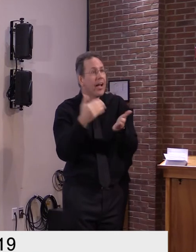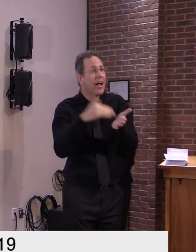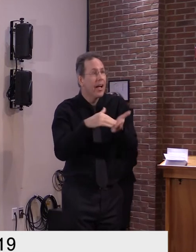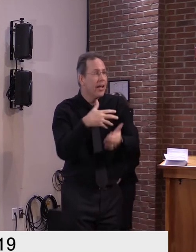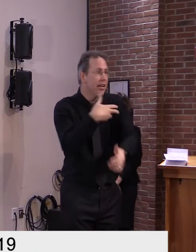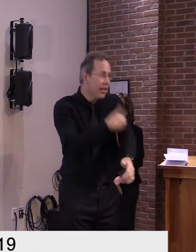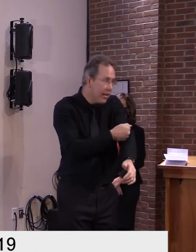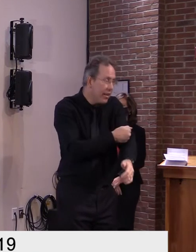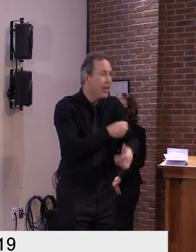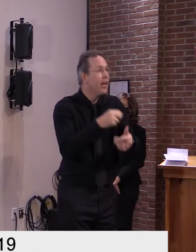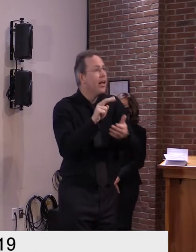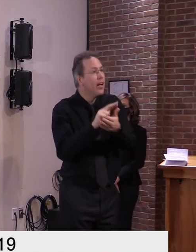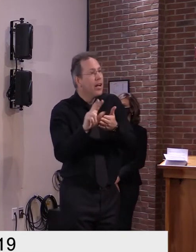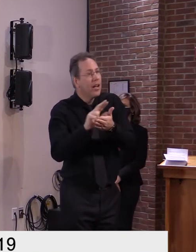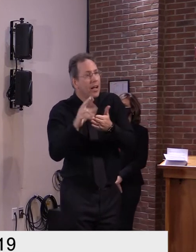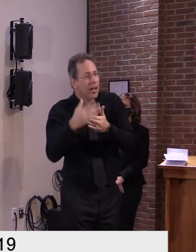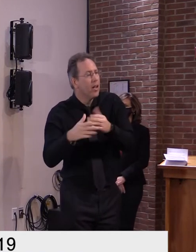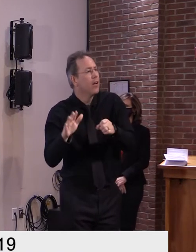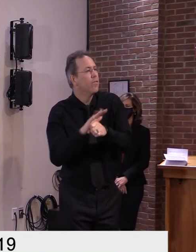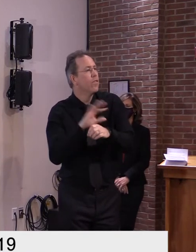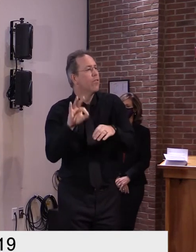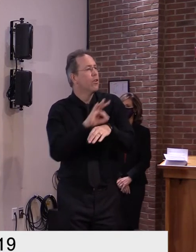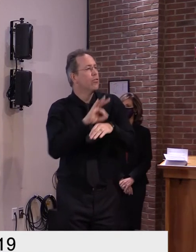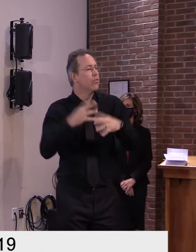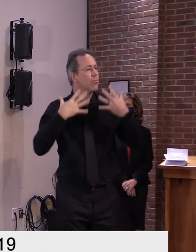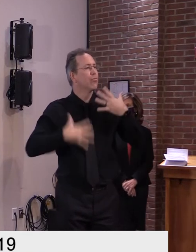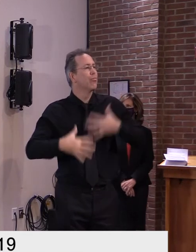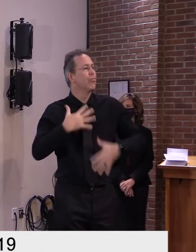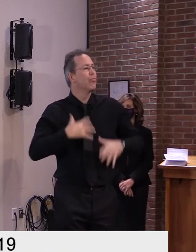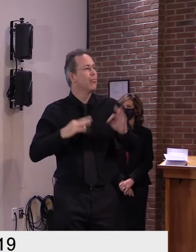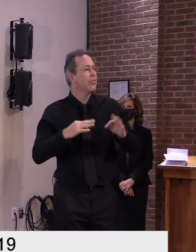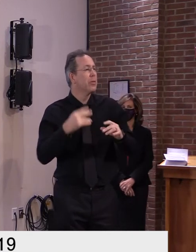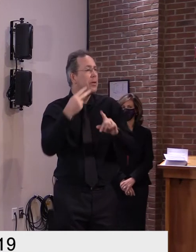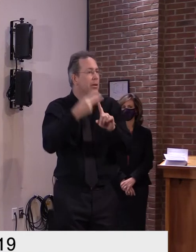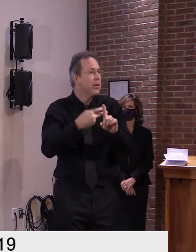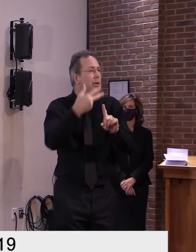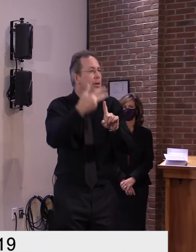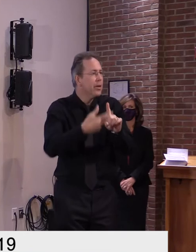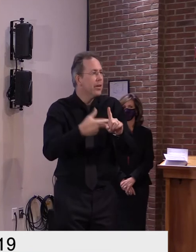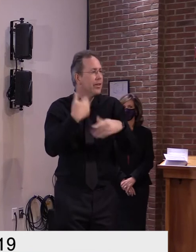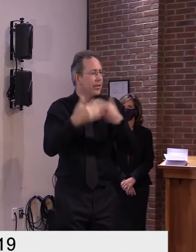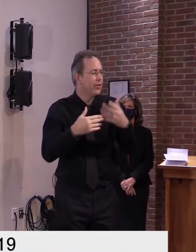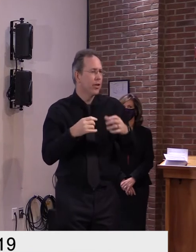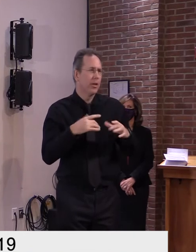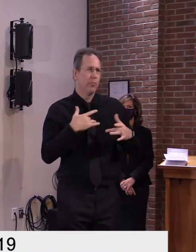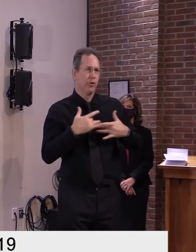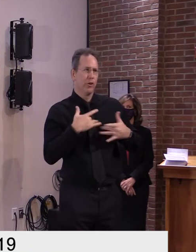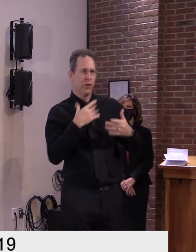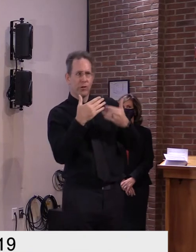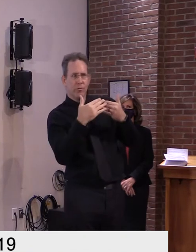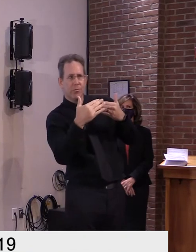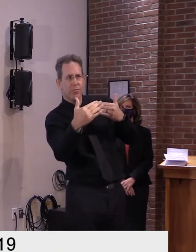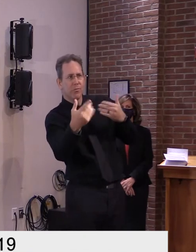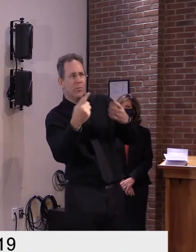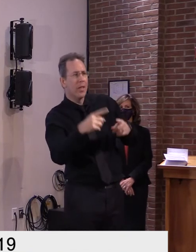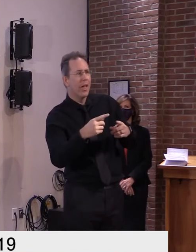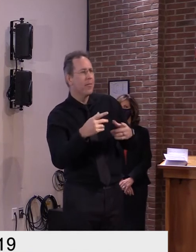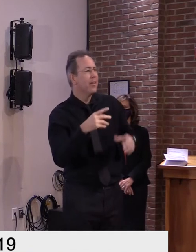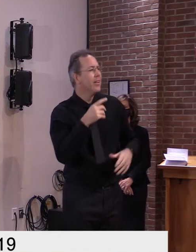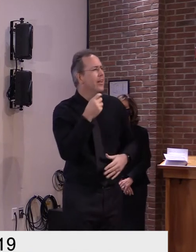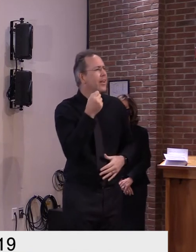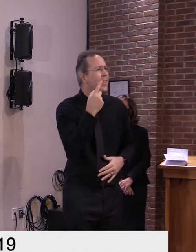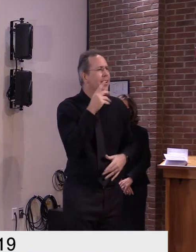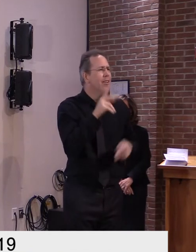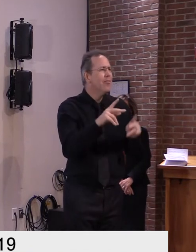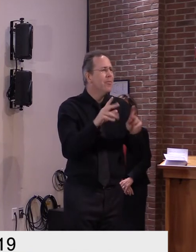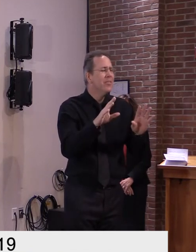to speak, that's 2 months. So yeah, I'm very concerned that that people won't understand that you still need to wear a mask.